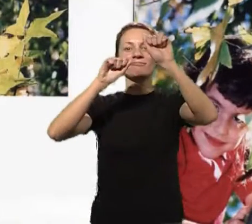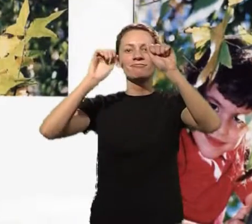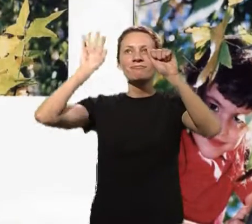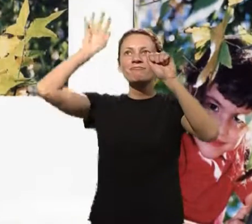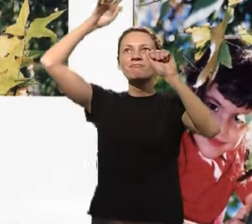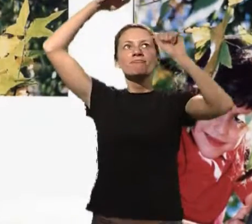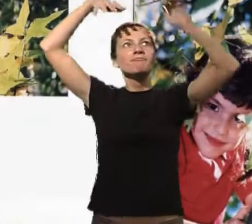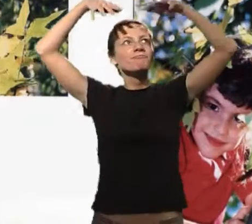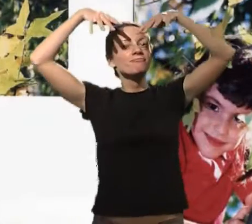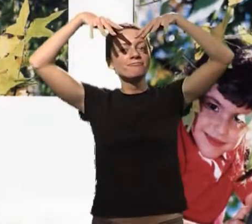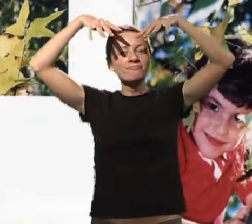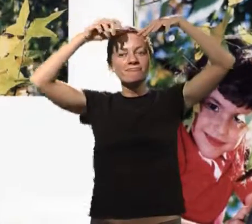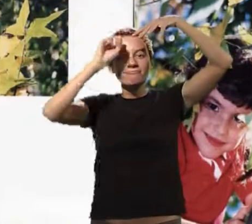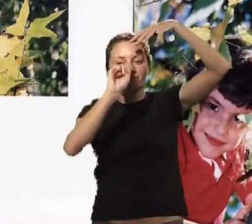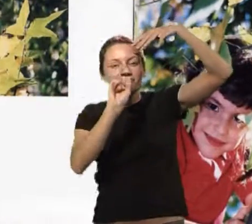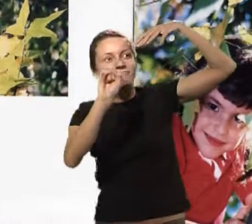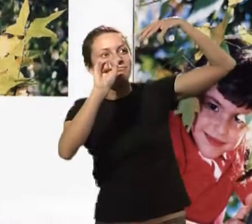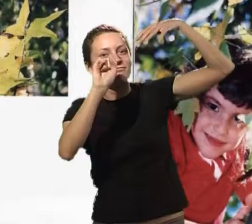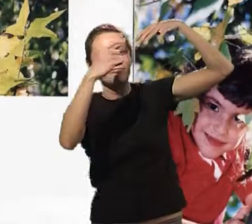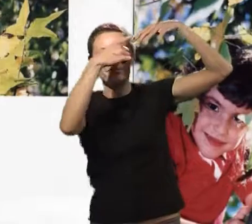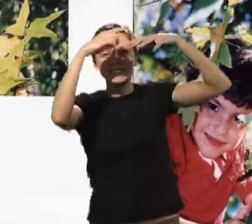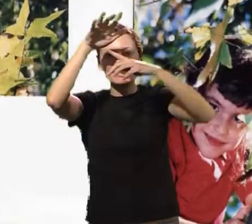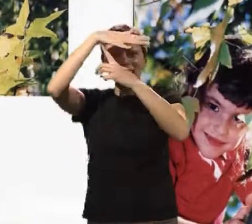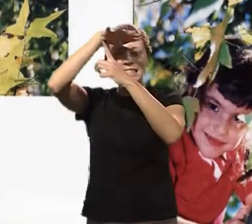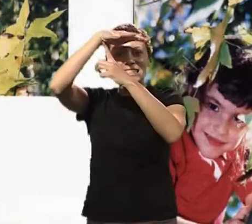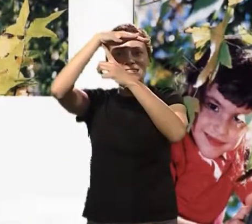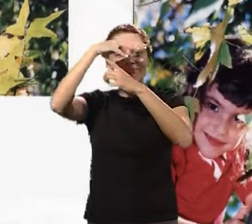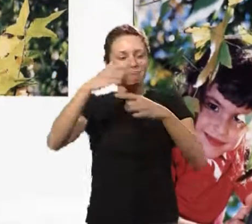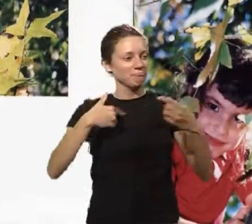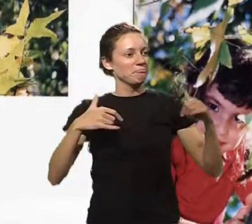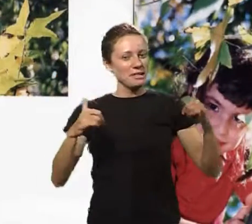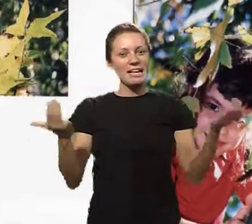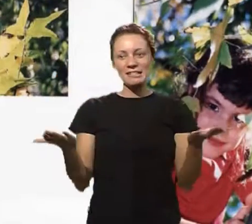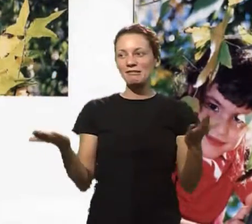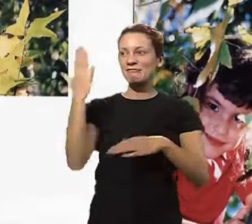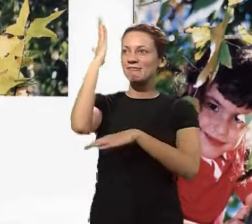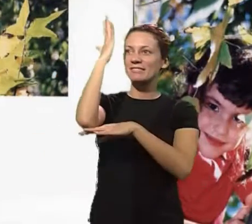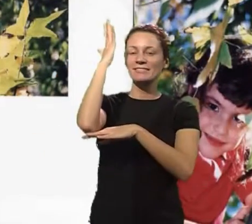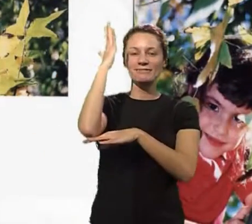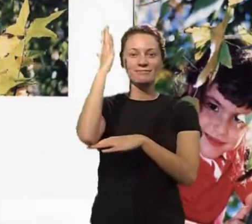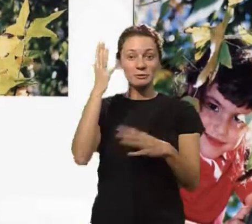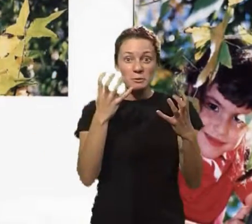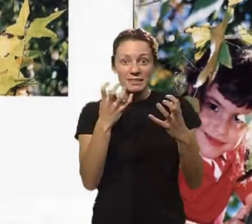Here are the leaves on the tree where I play. Come and see. Follow me.